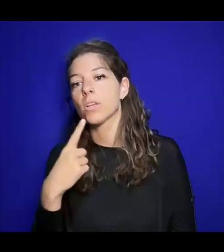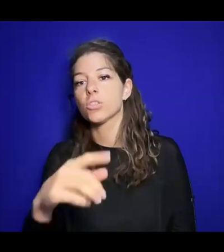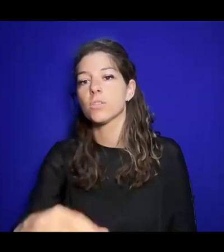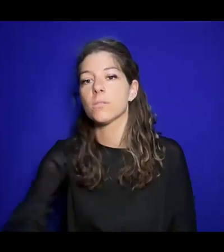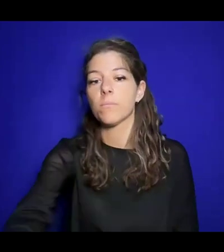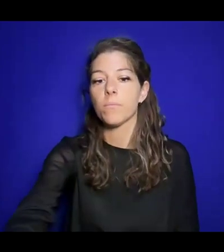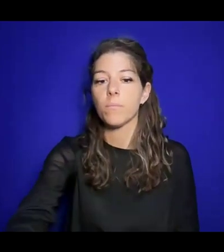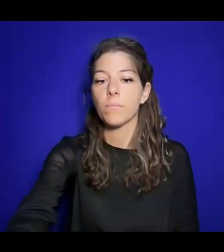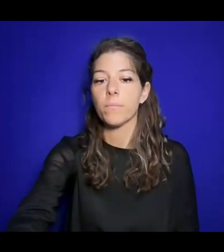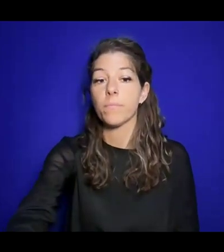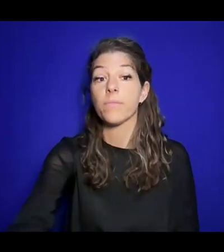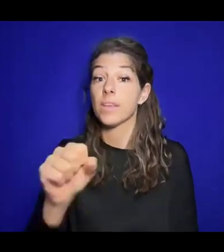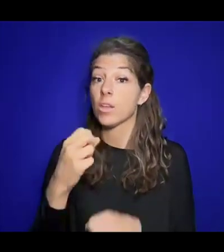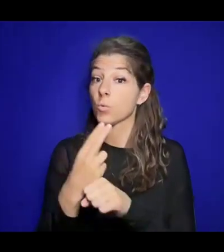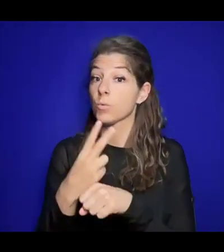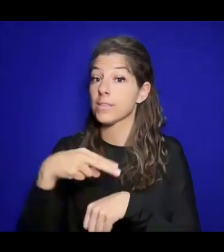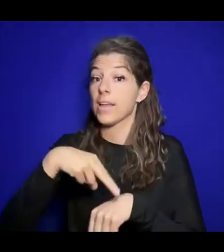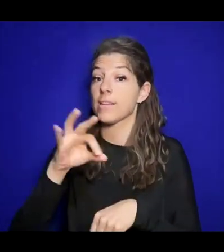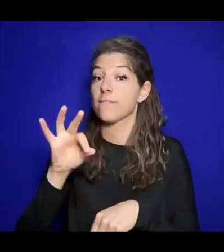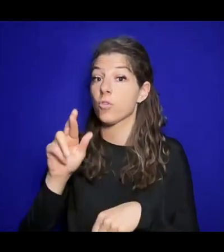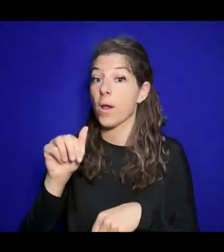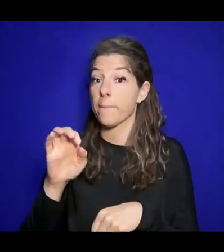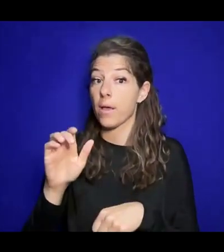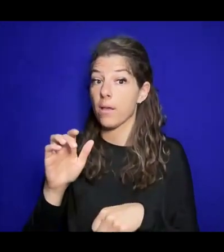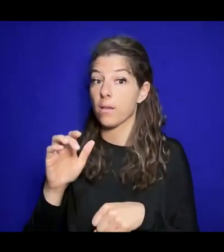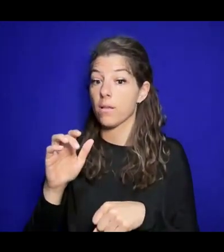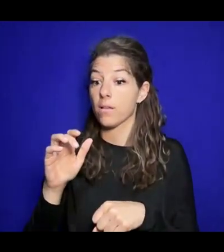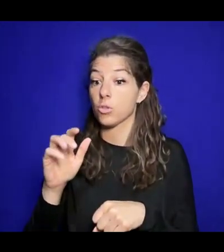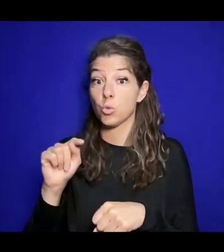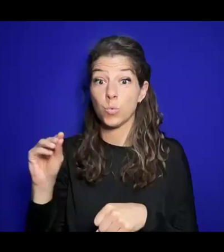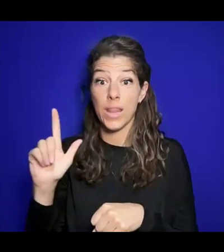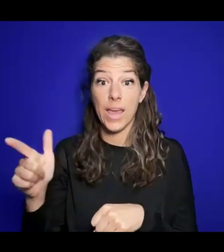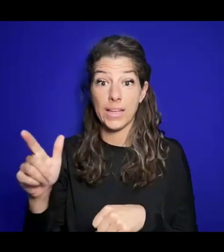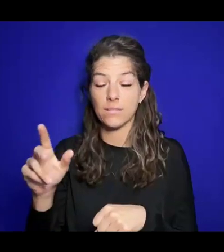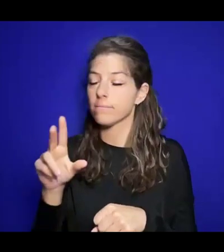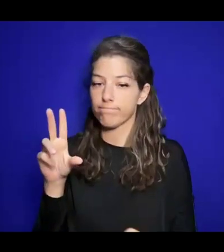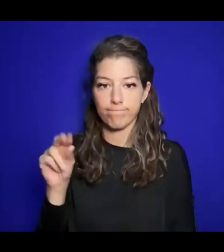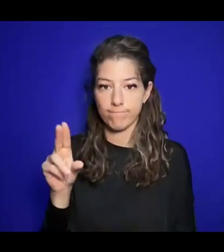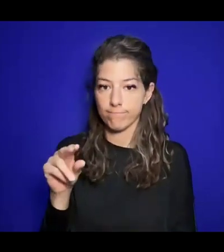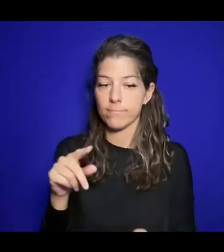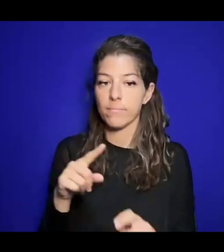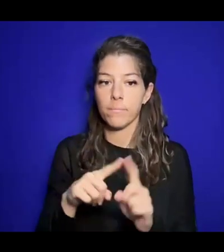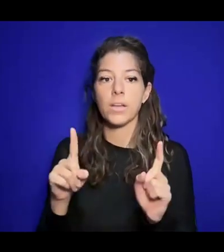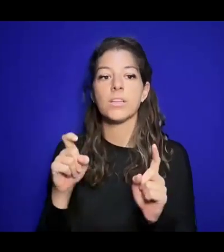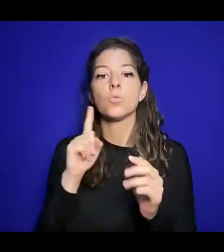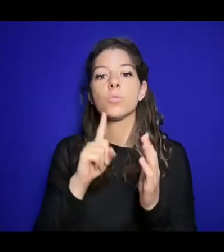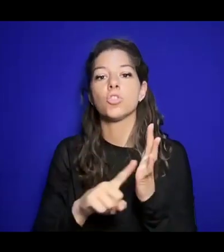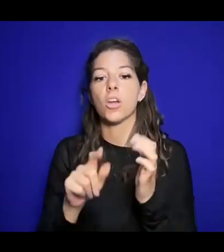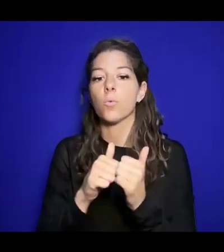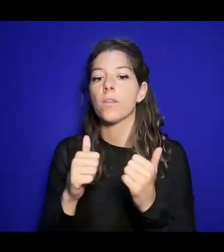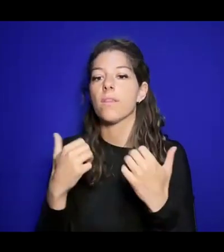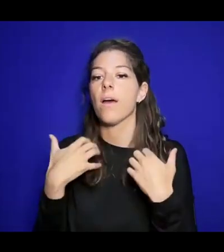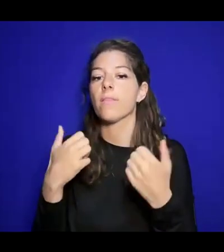Is it ever too late to use a standing frame? The basic answer to that is no, but you do need to check with your